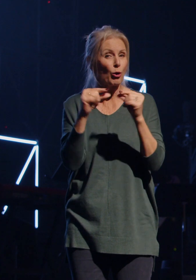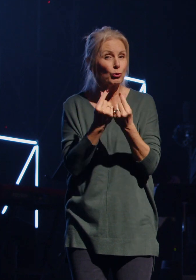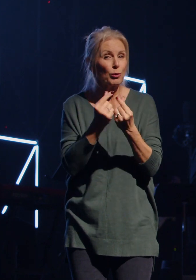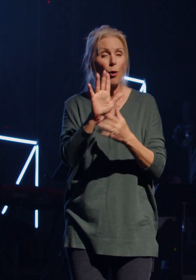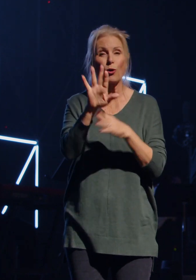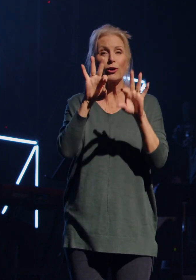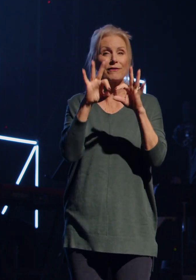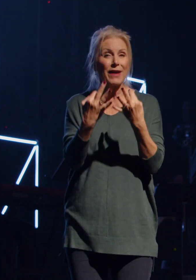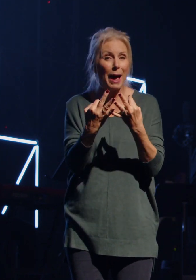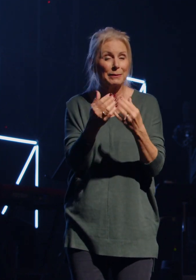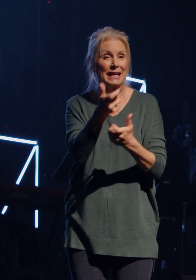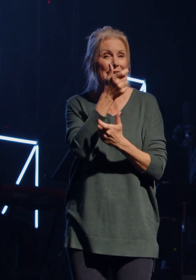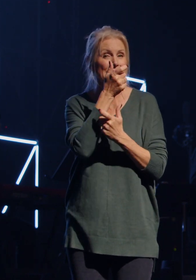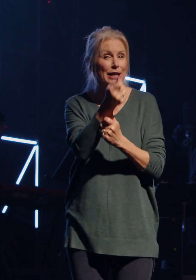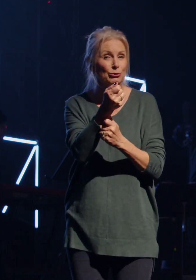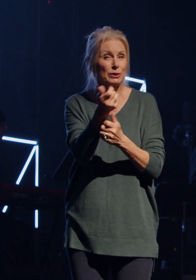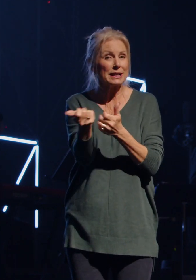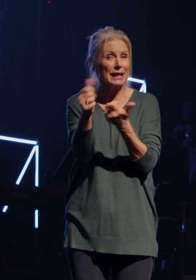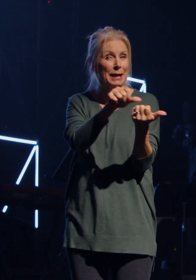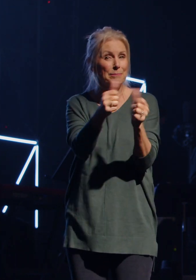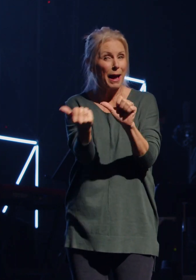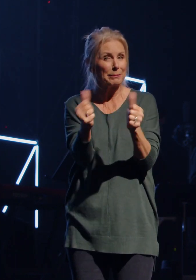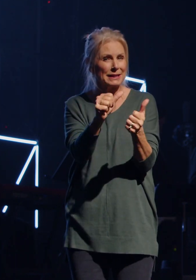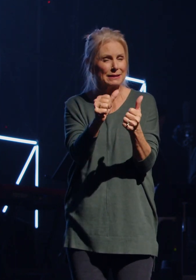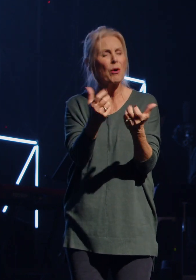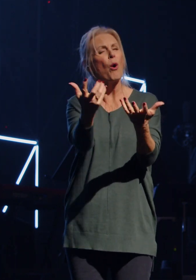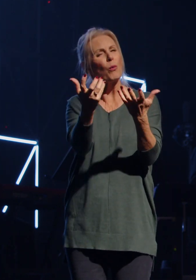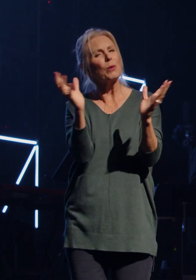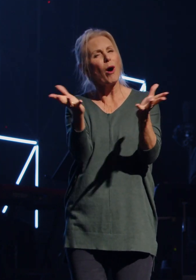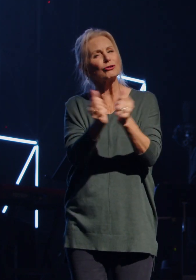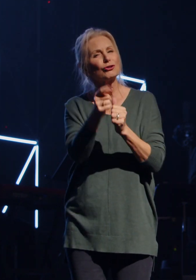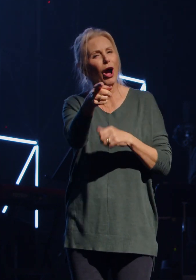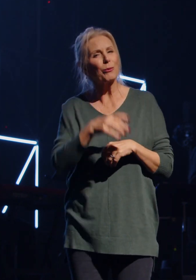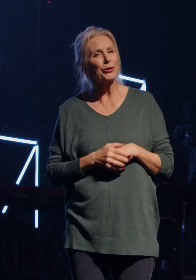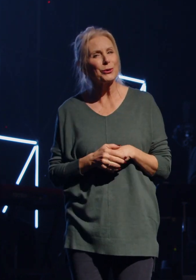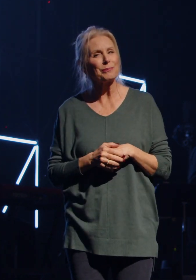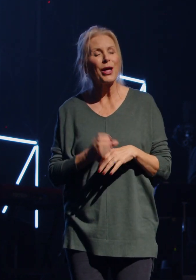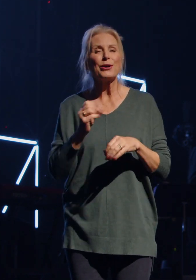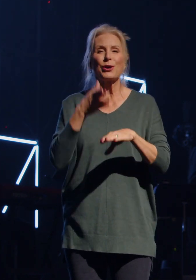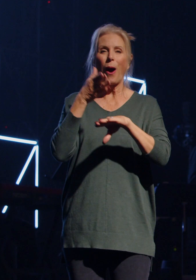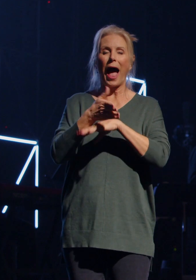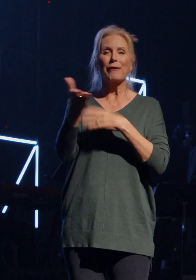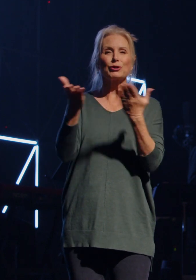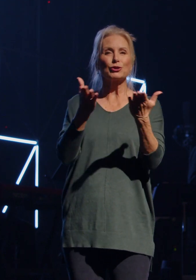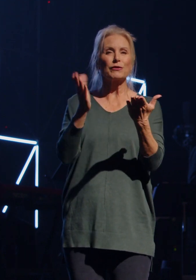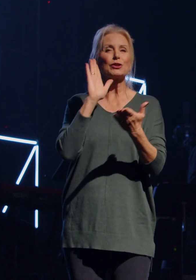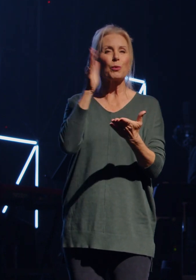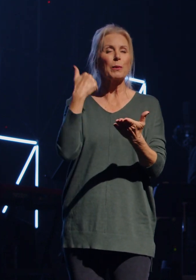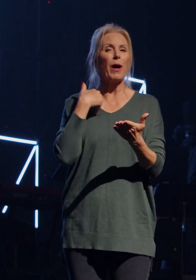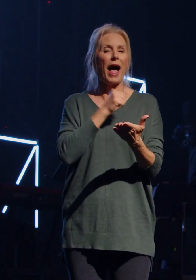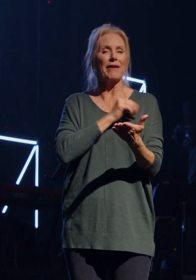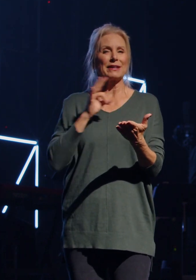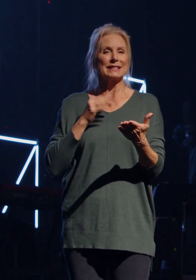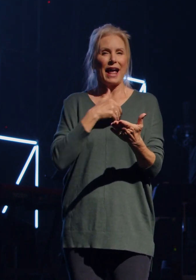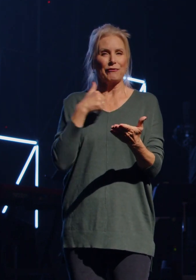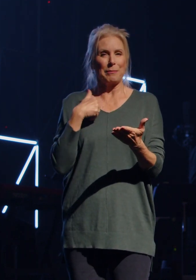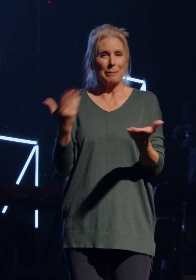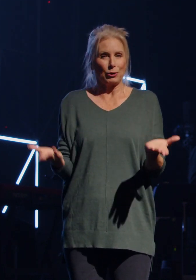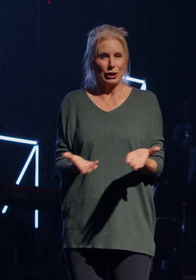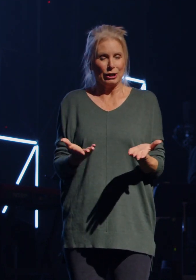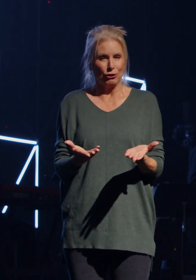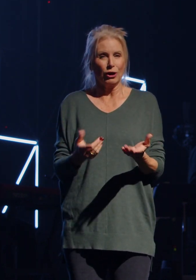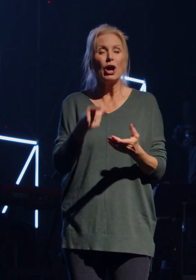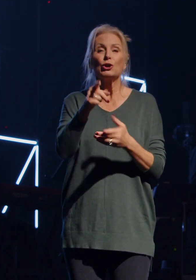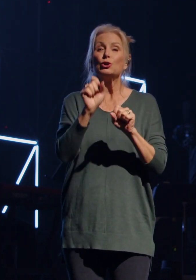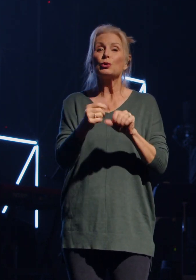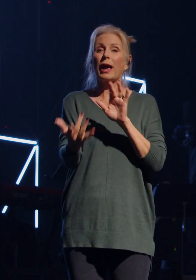is interested in getting baptized, we would love to talk with you. And so after service, we will have a staff member up here to the right as well